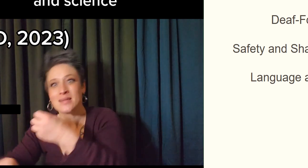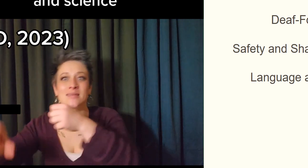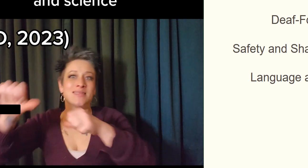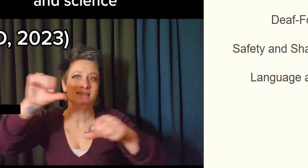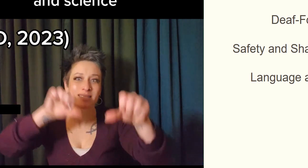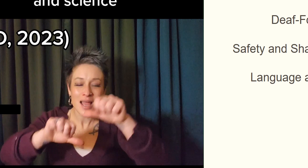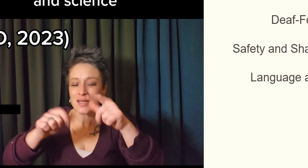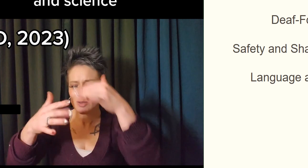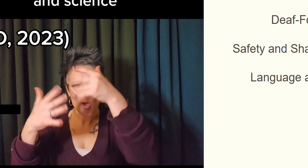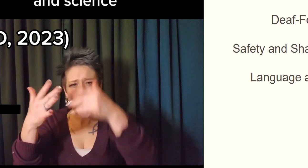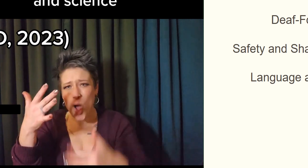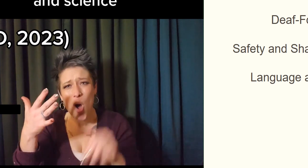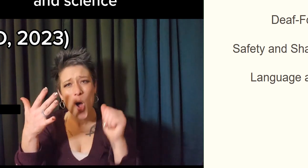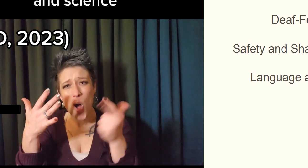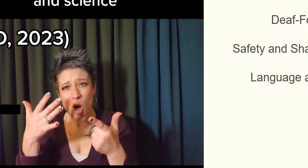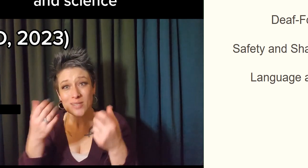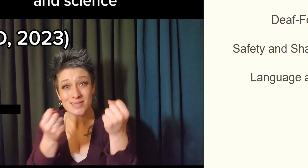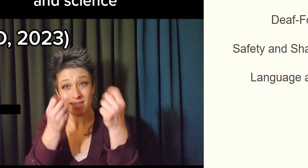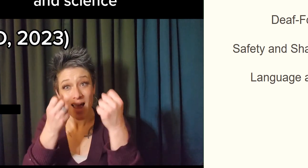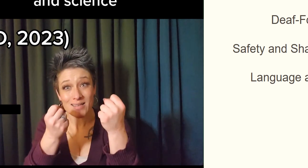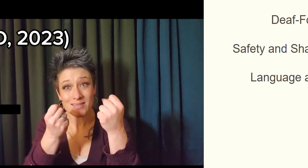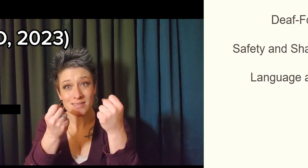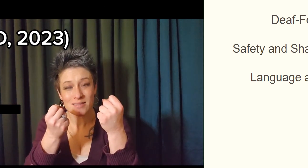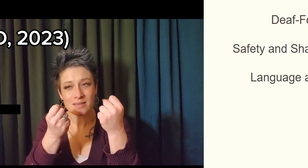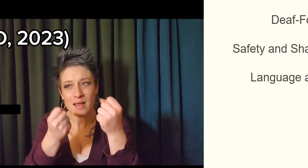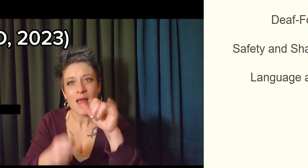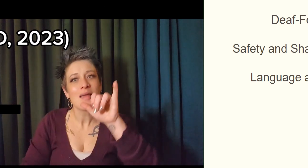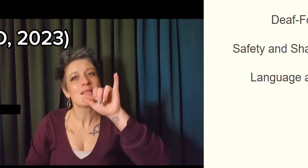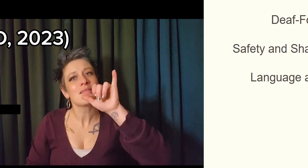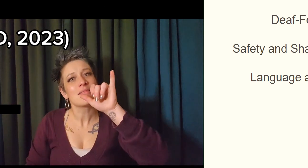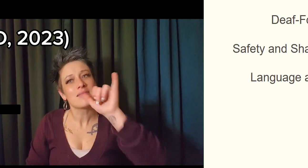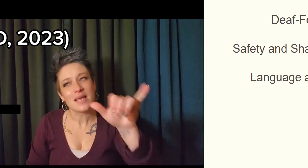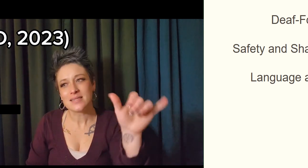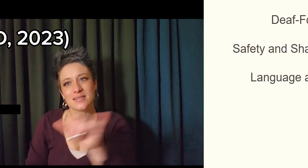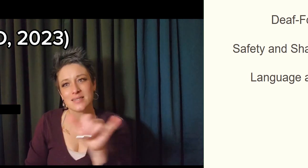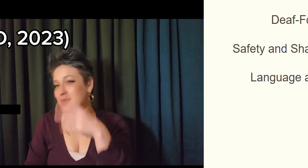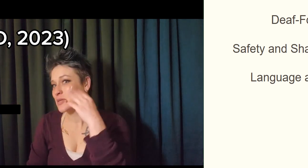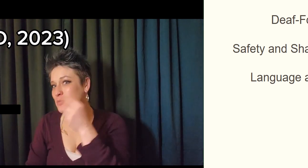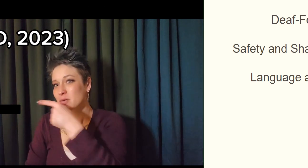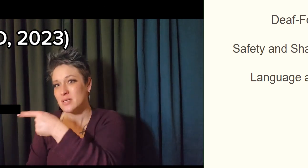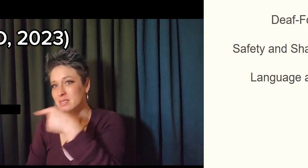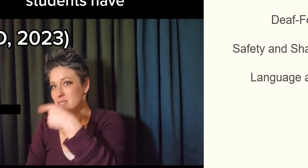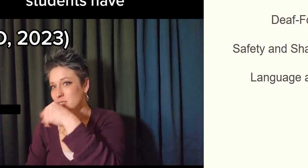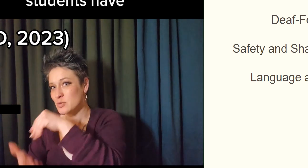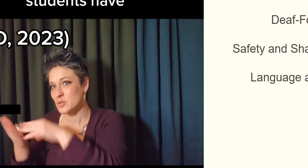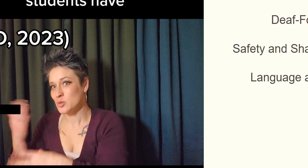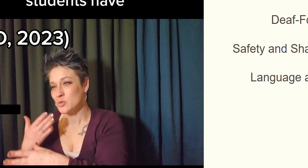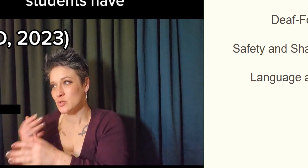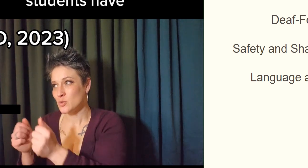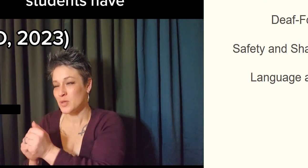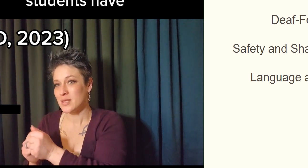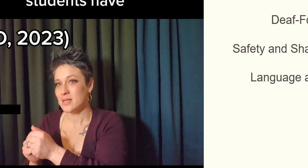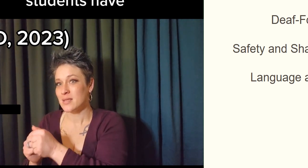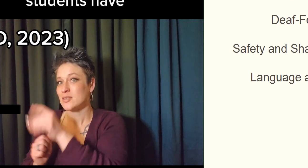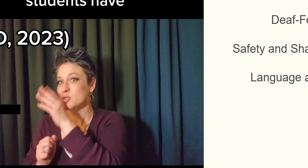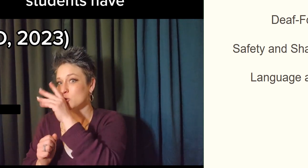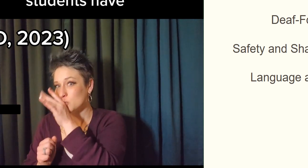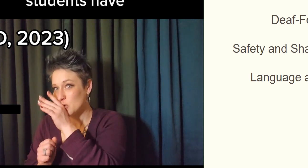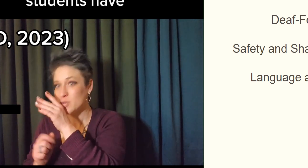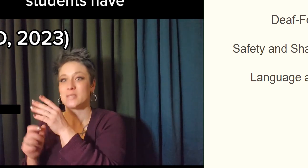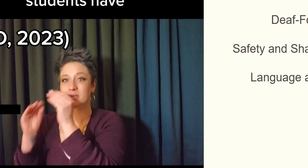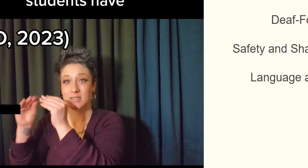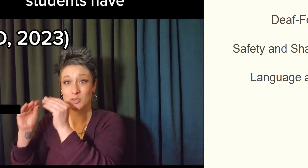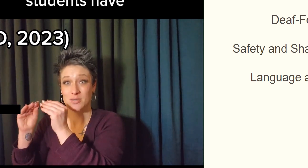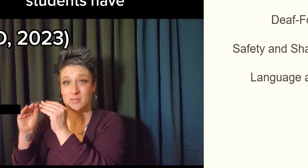sports and math and science, and all of it is in sign. That's the same kind of experience that the hearing